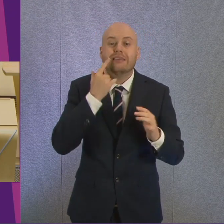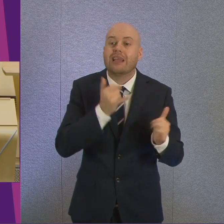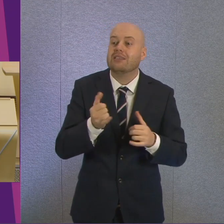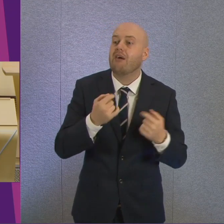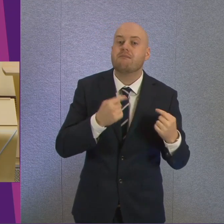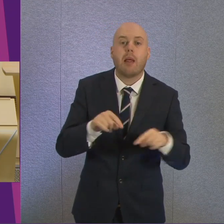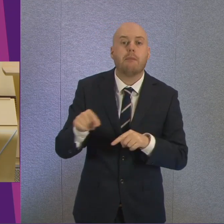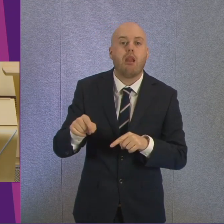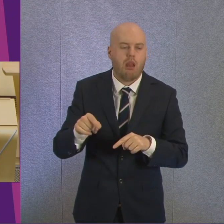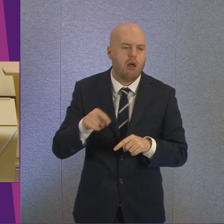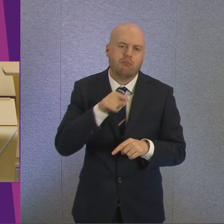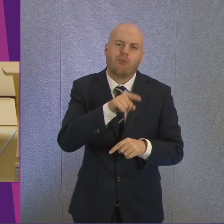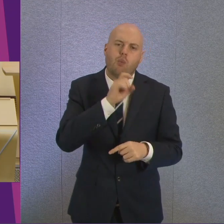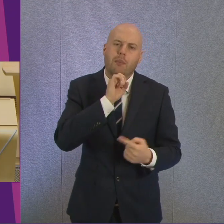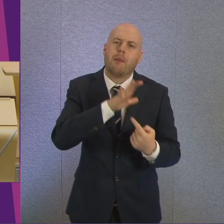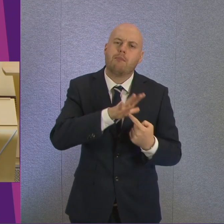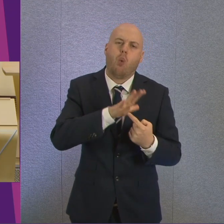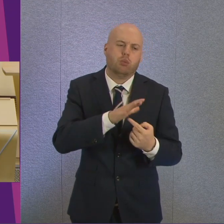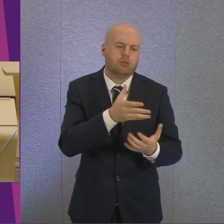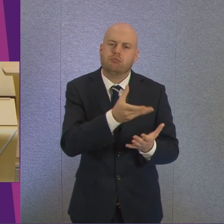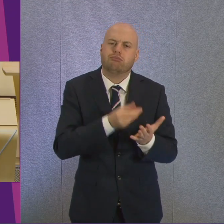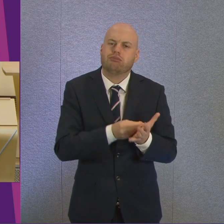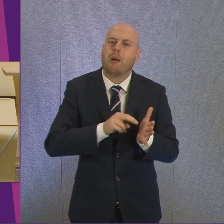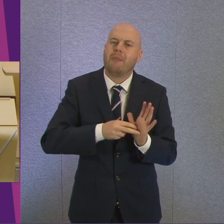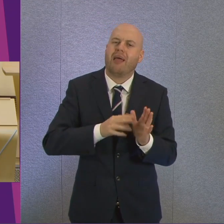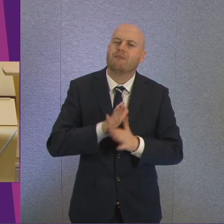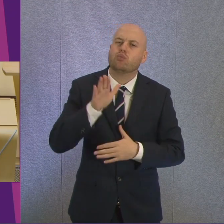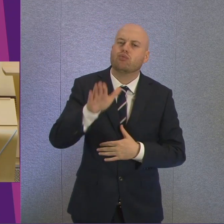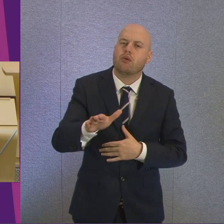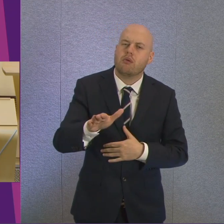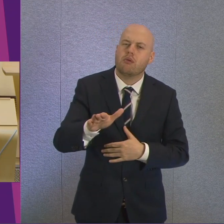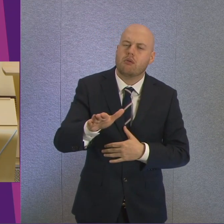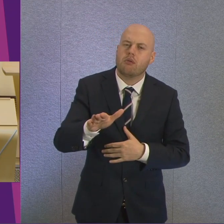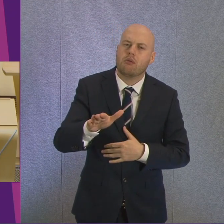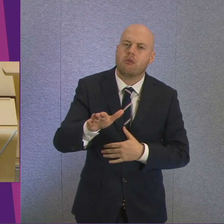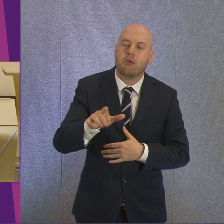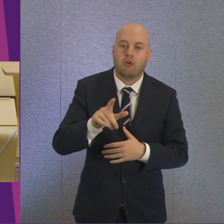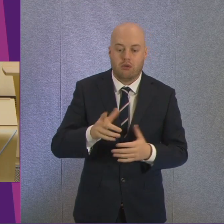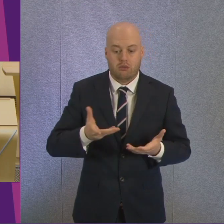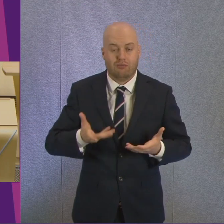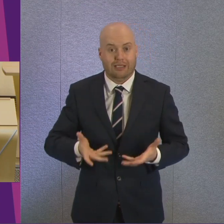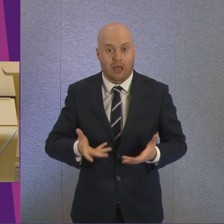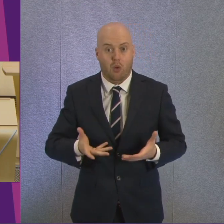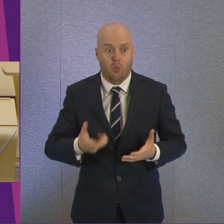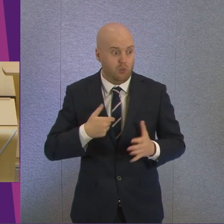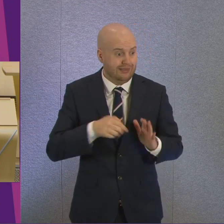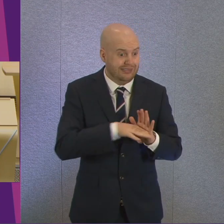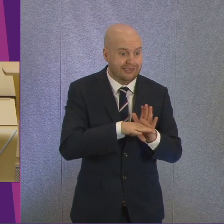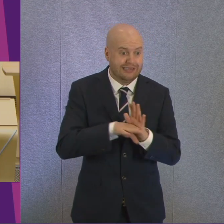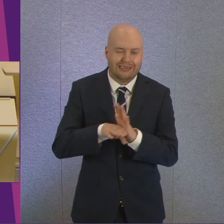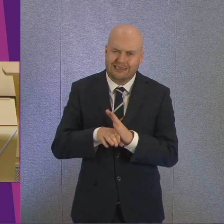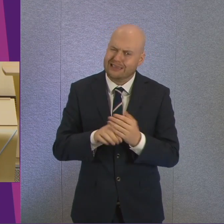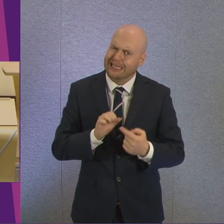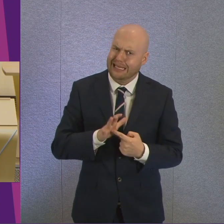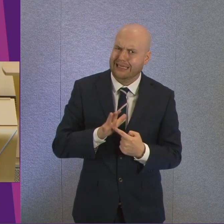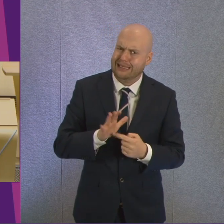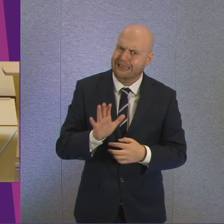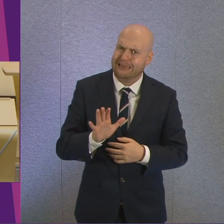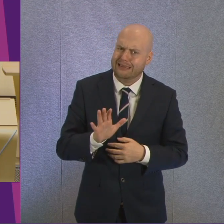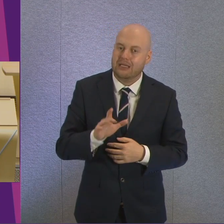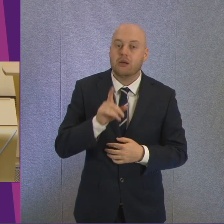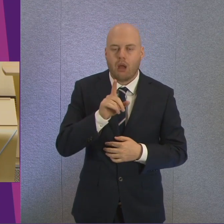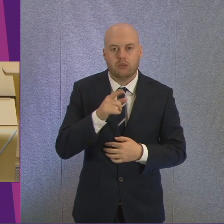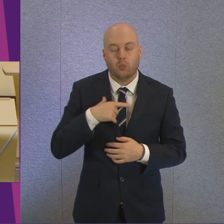will be essential to plans for the future. Our work now on testing matters now, but we are also building the